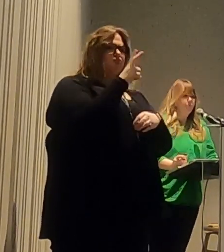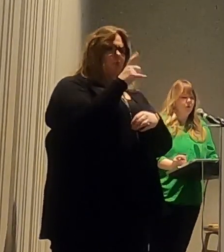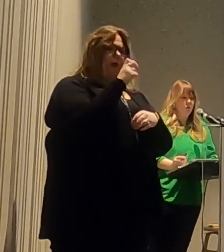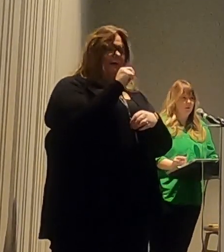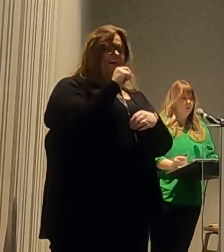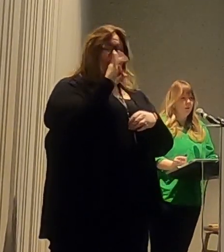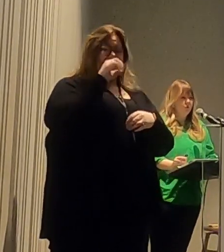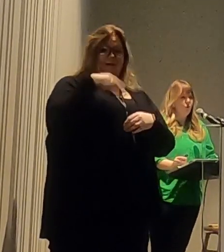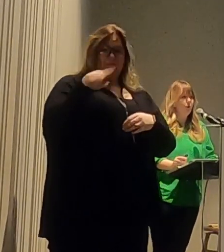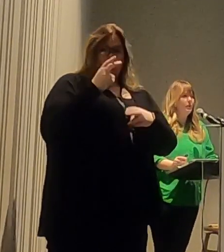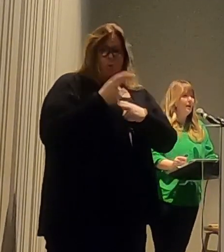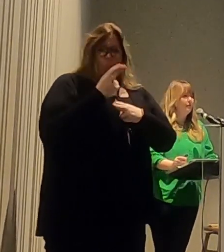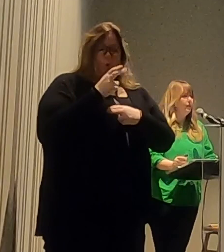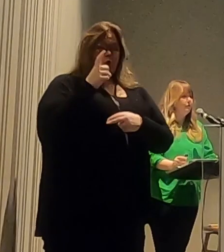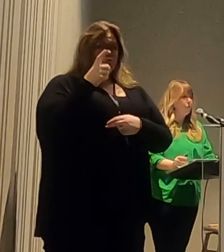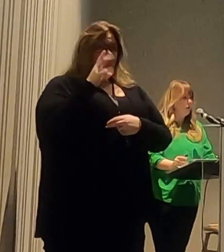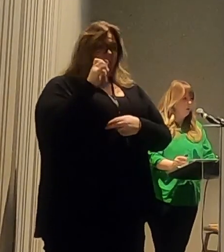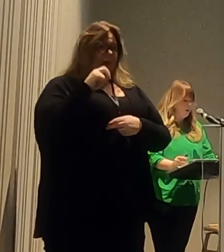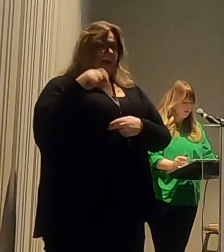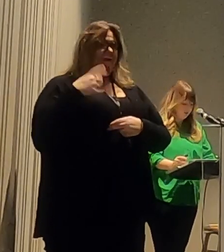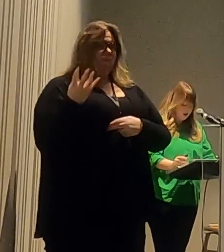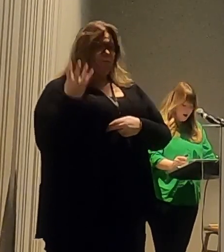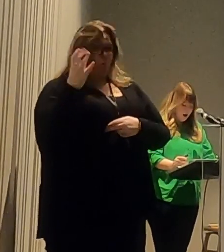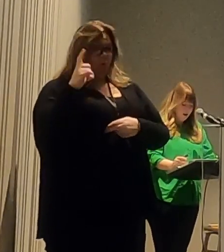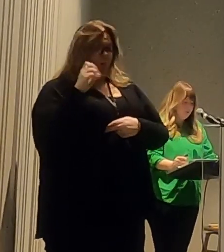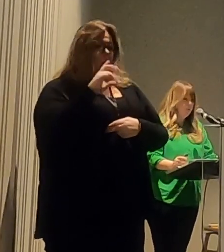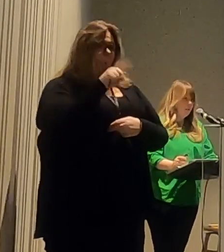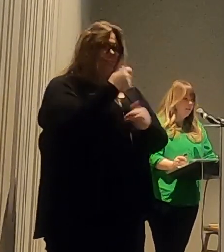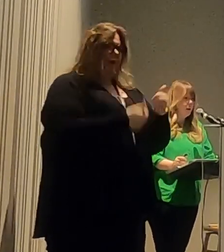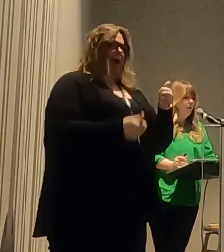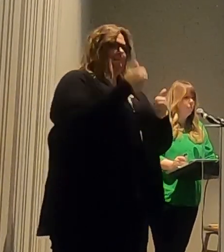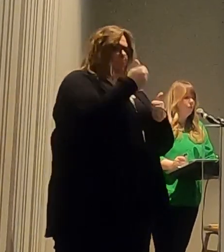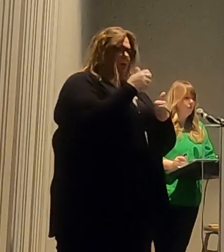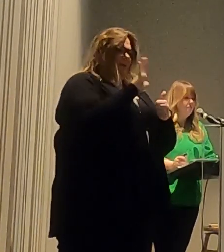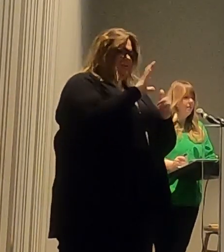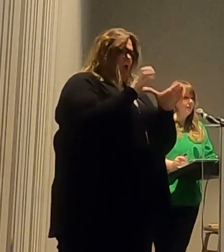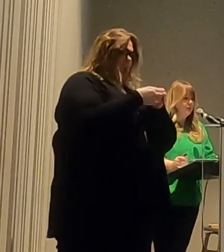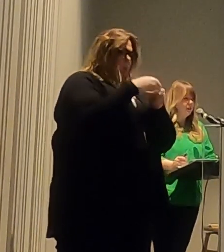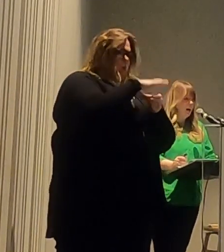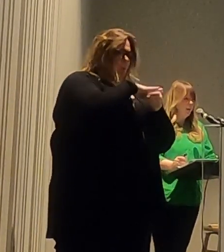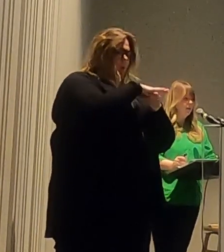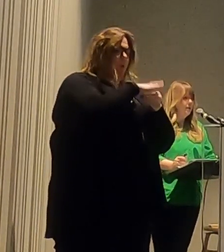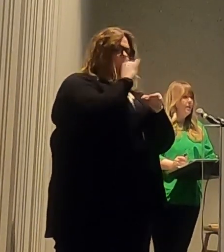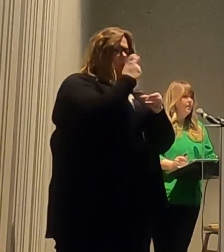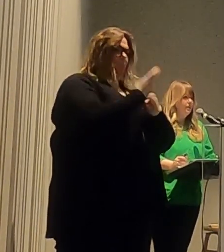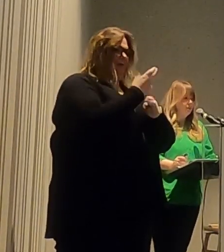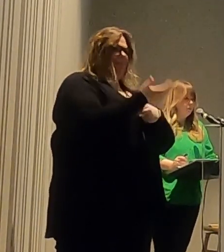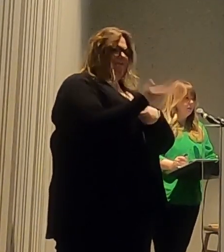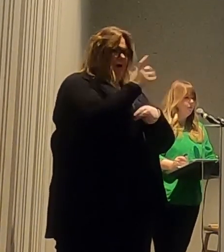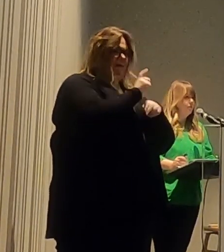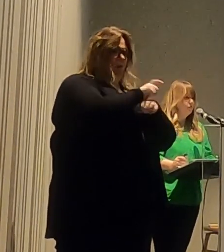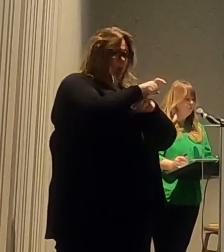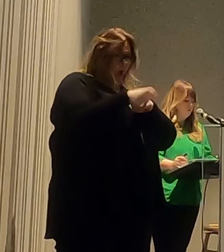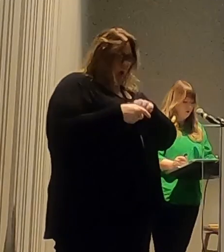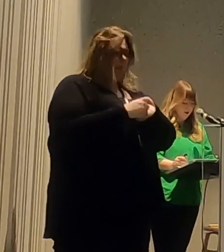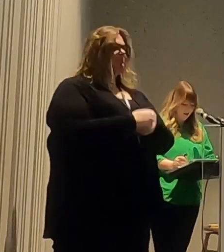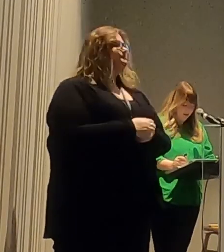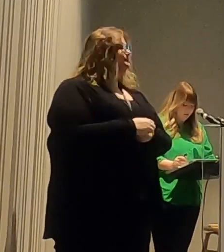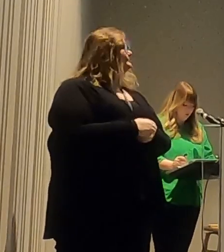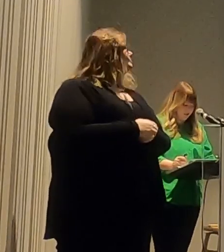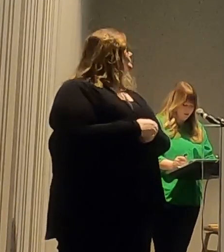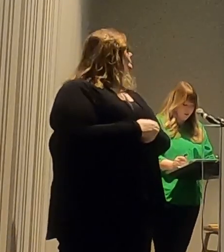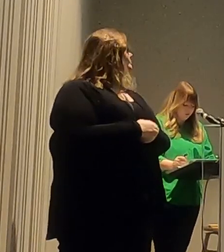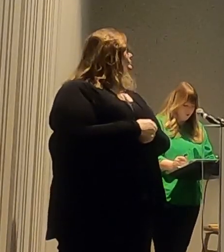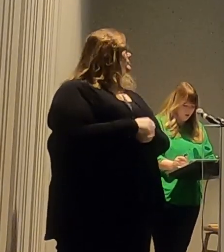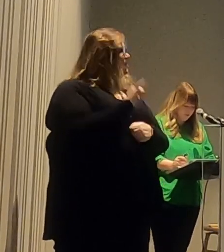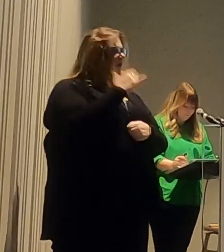by the emperor or his close court would have 4 claws. So this is how one would be able to tell that this was for